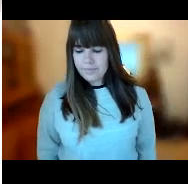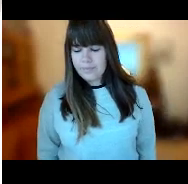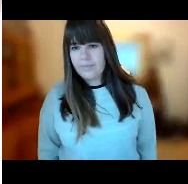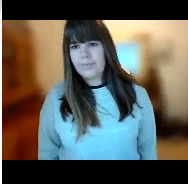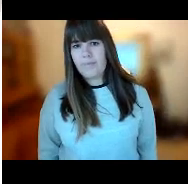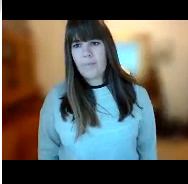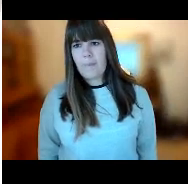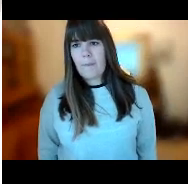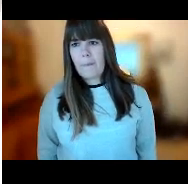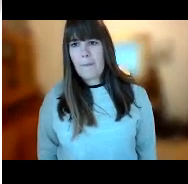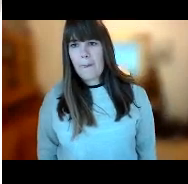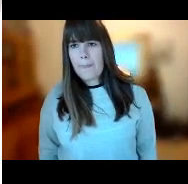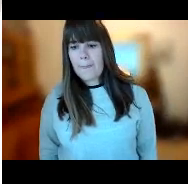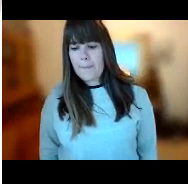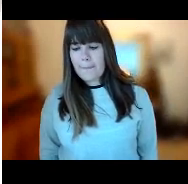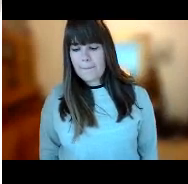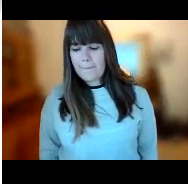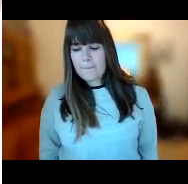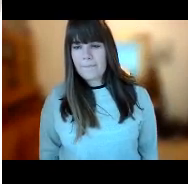Afternoon.